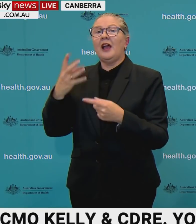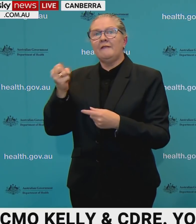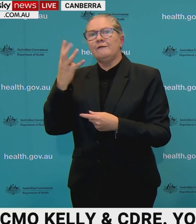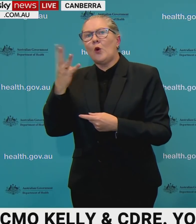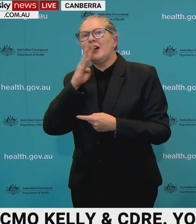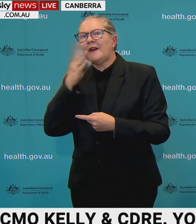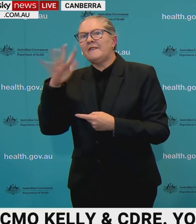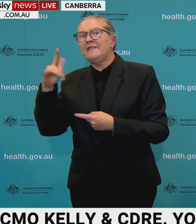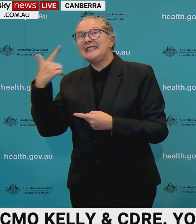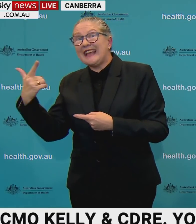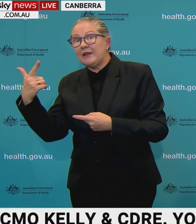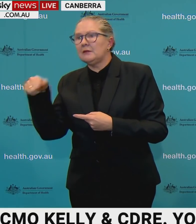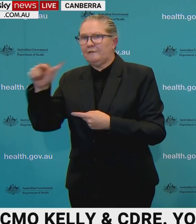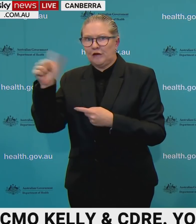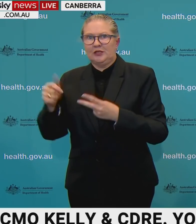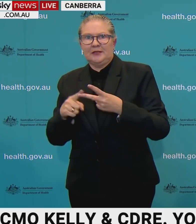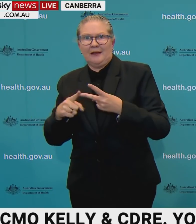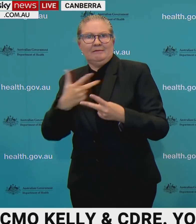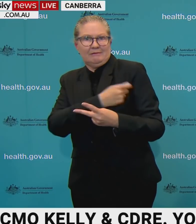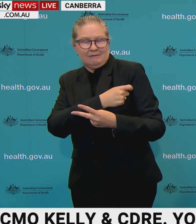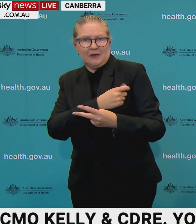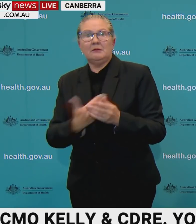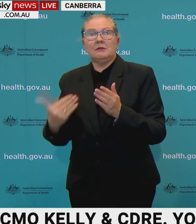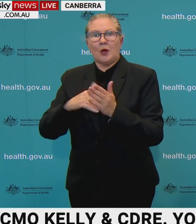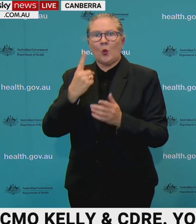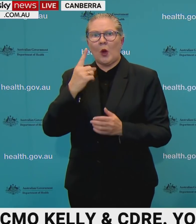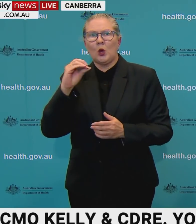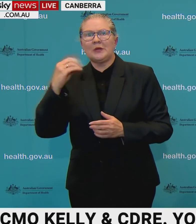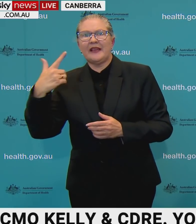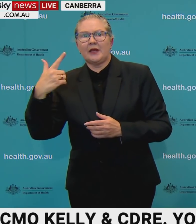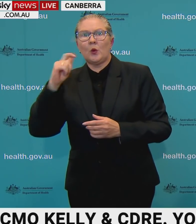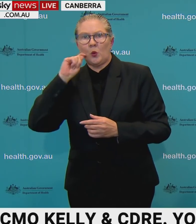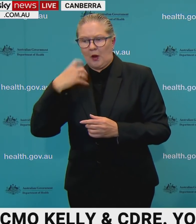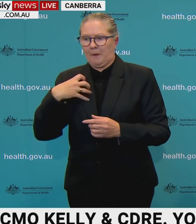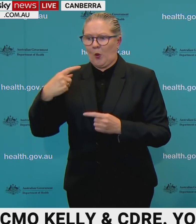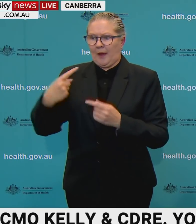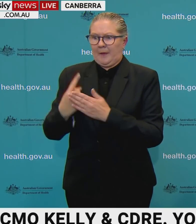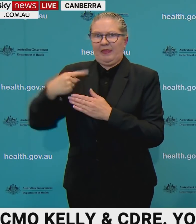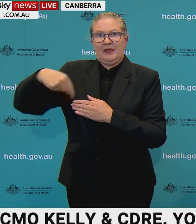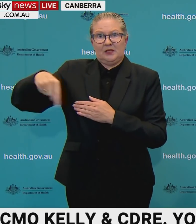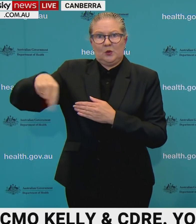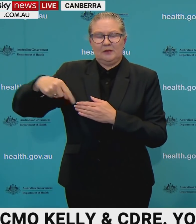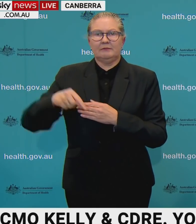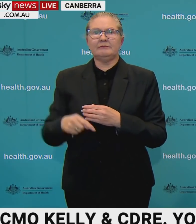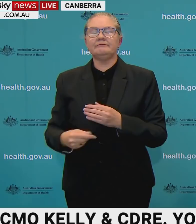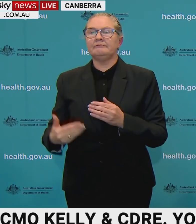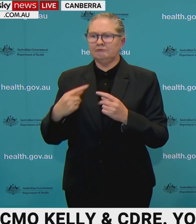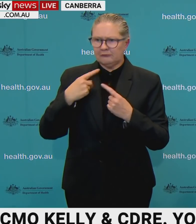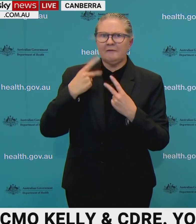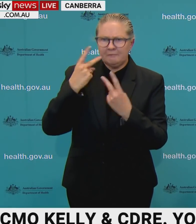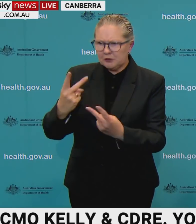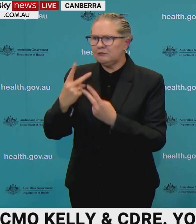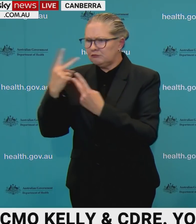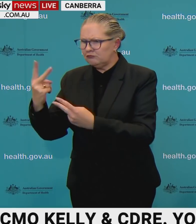of those have had a second dose visit, with another 107 expected this week. In addition to those formal visits, we're